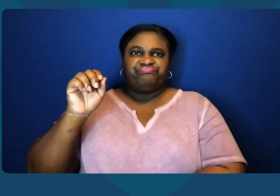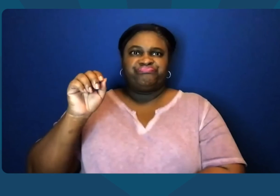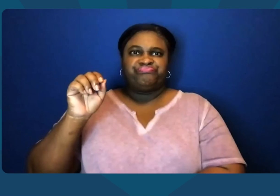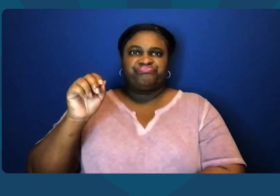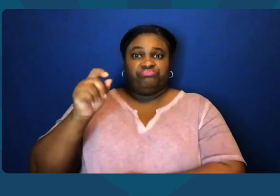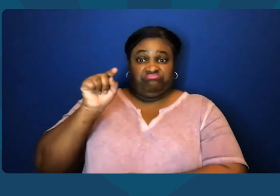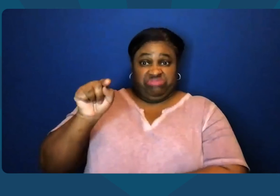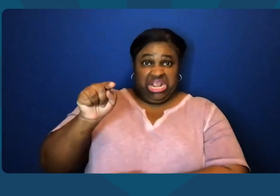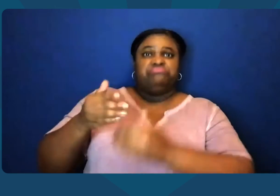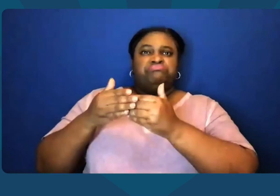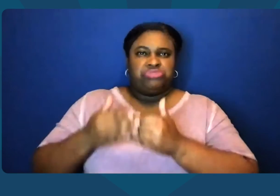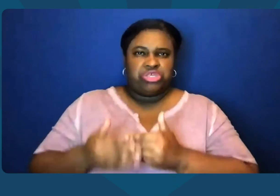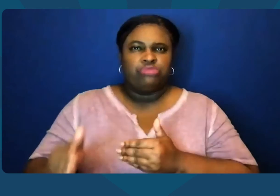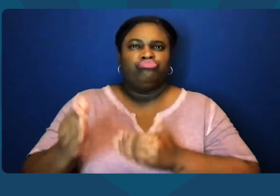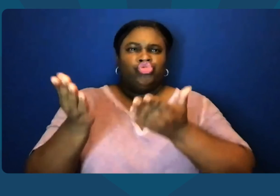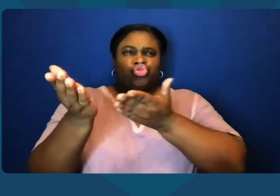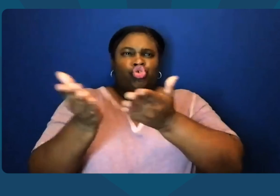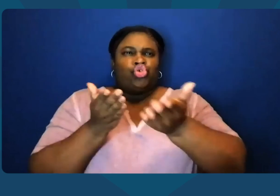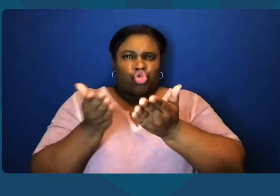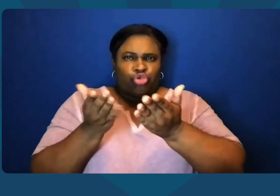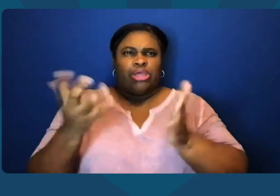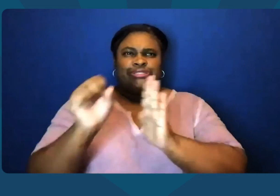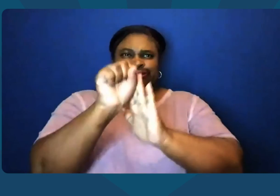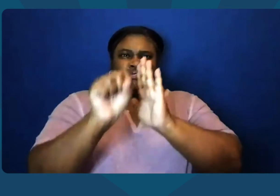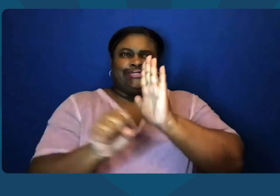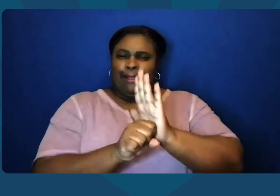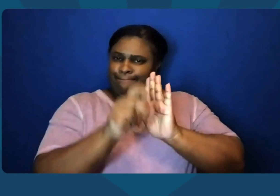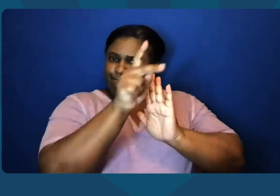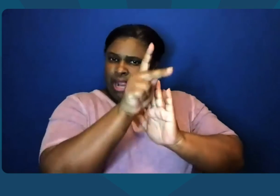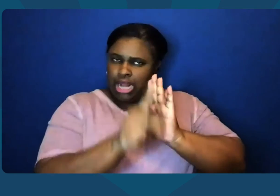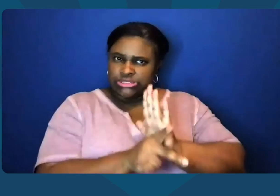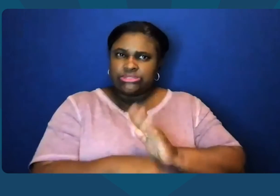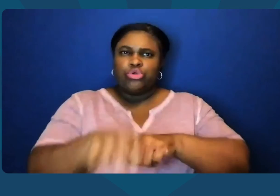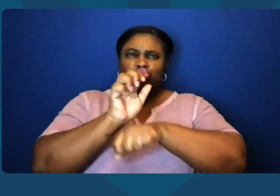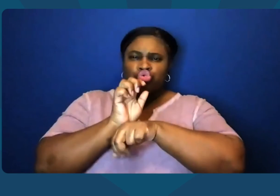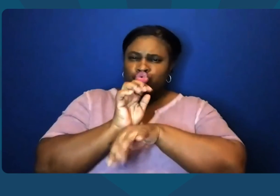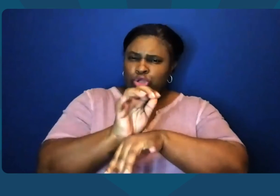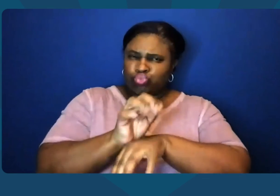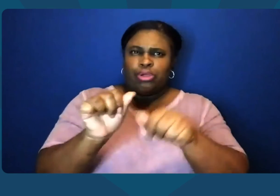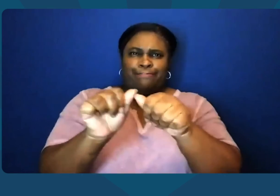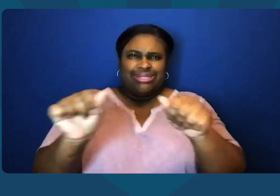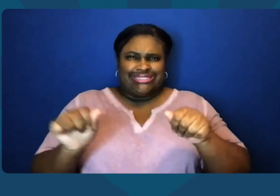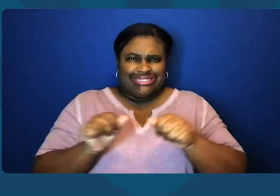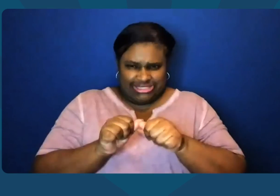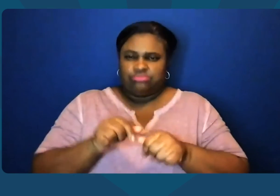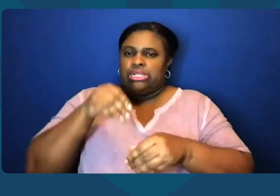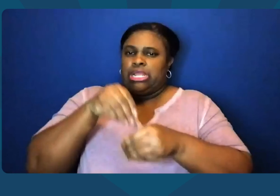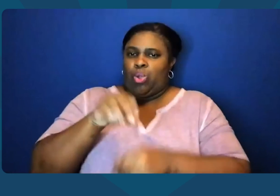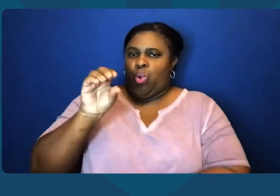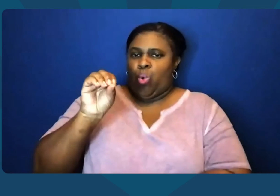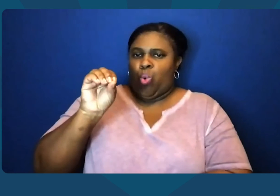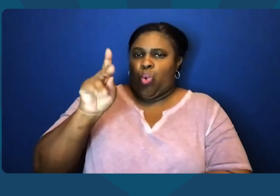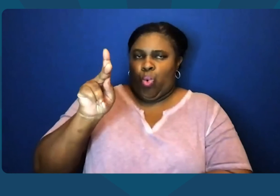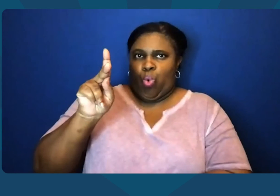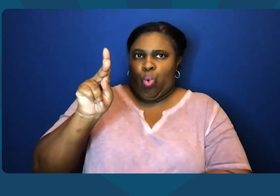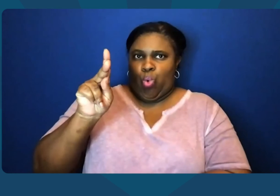From there, he served in state policy and grassroots positions in Oklahoma, immersing